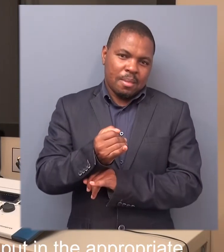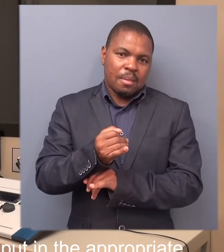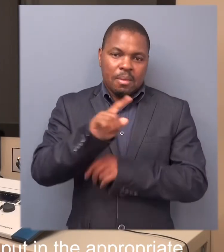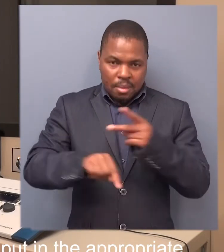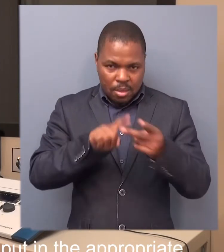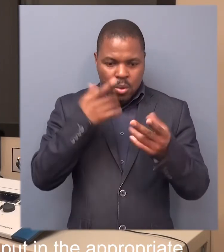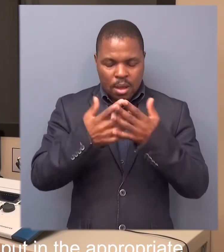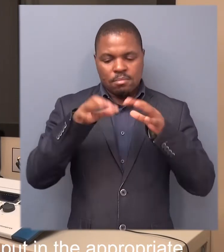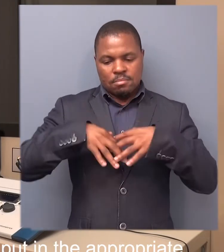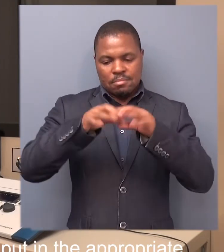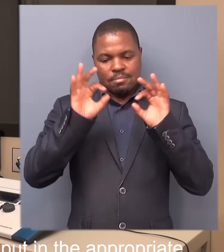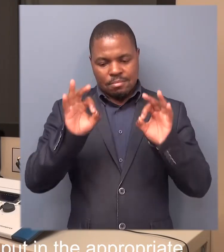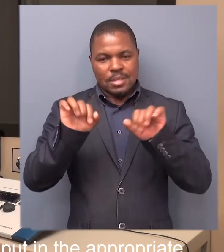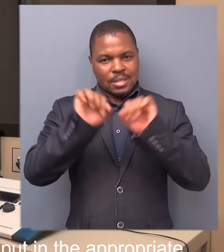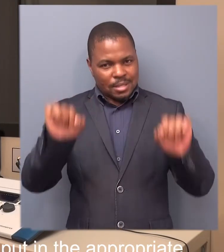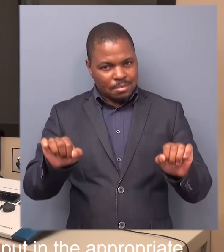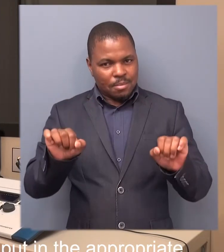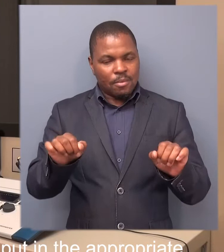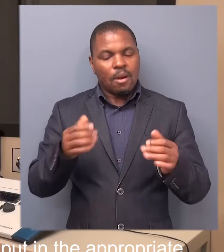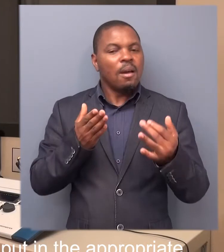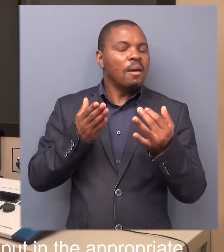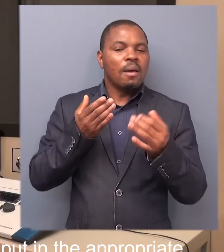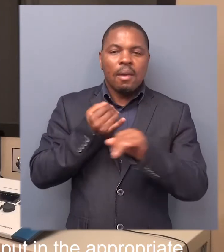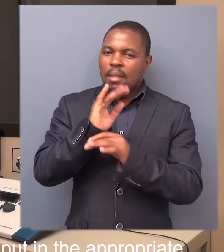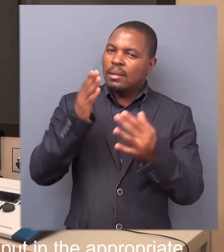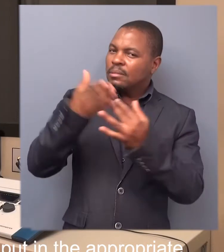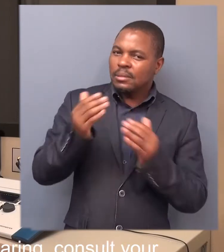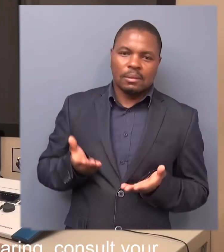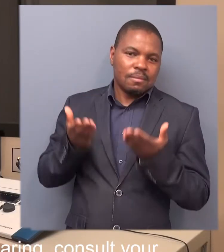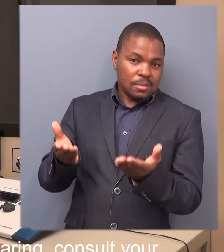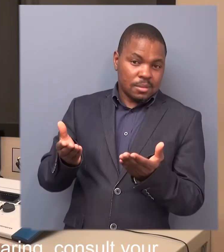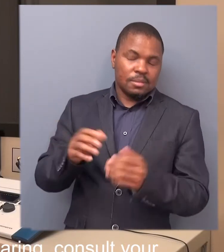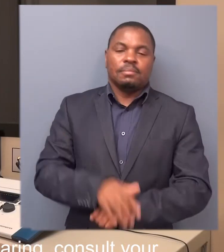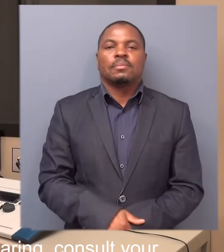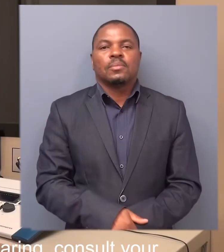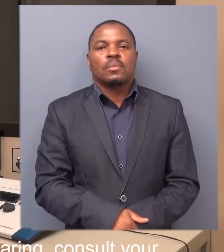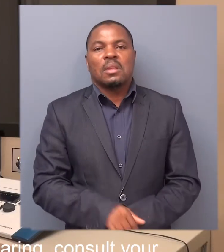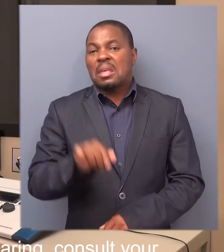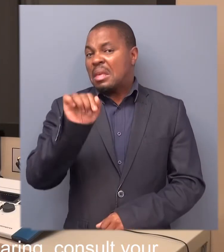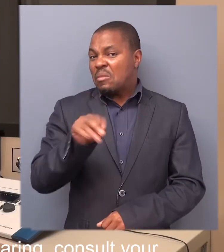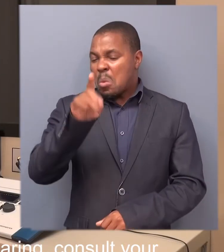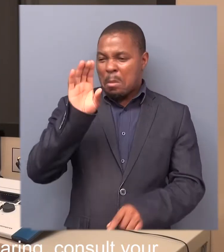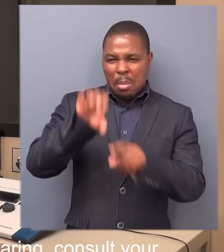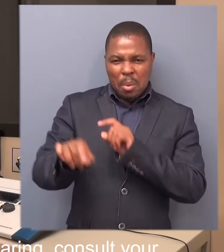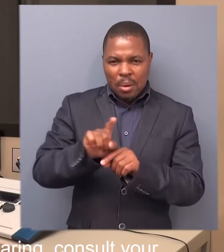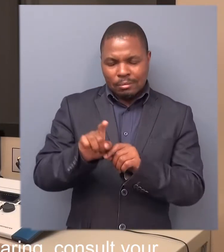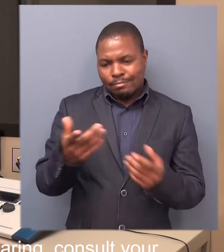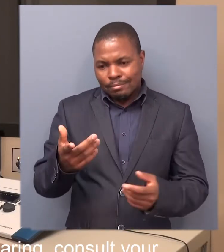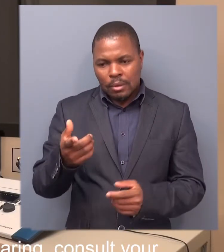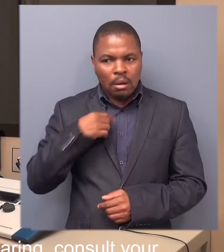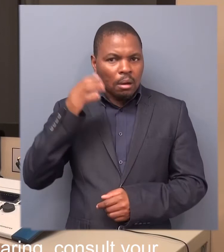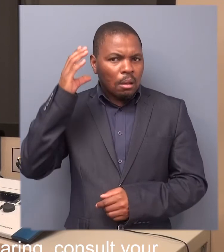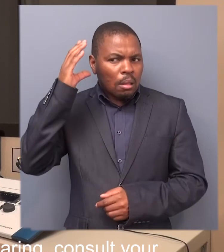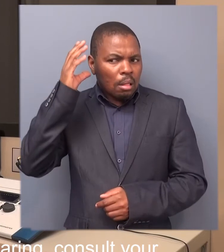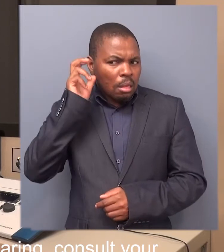so that we can put in the appropriate measures for early intervention services. If you notice a